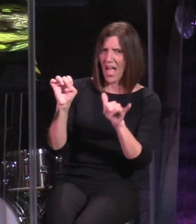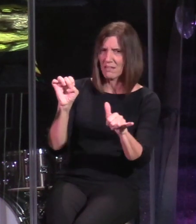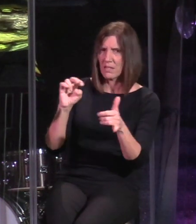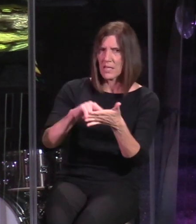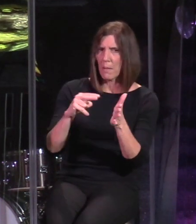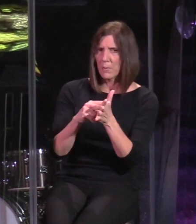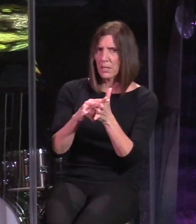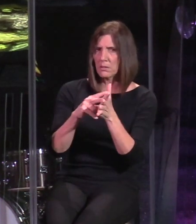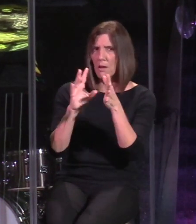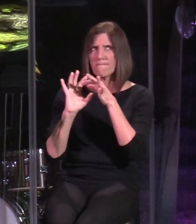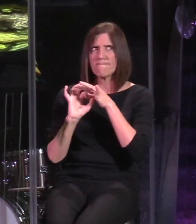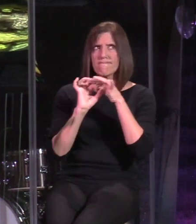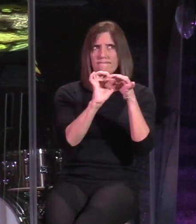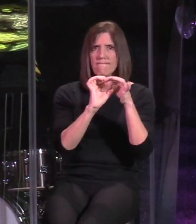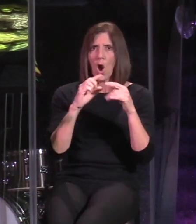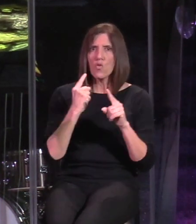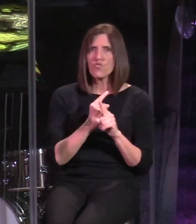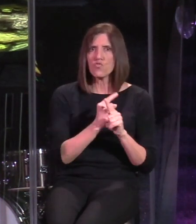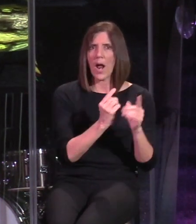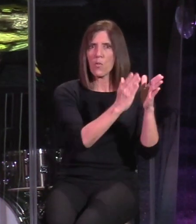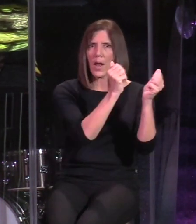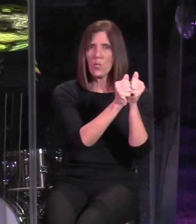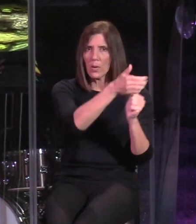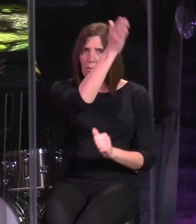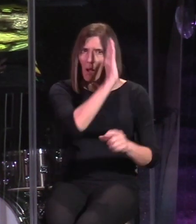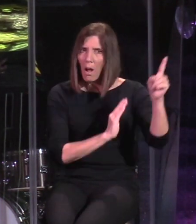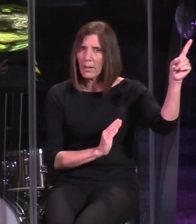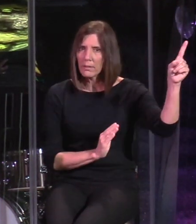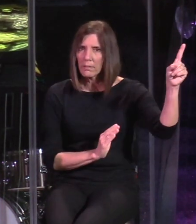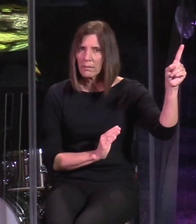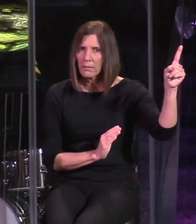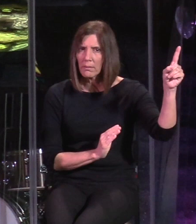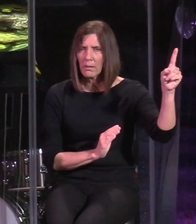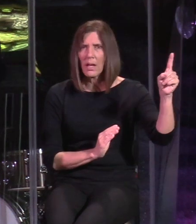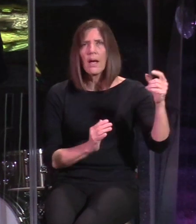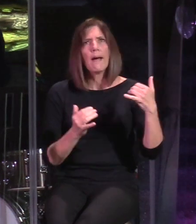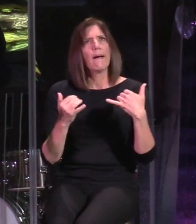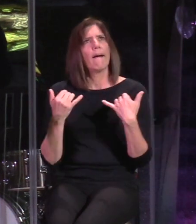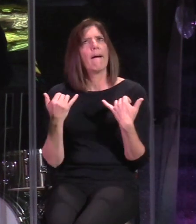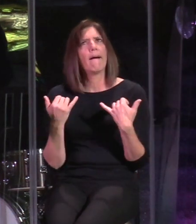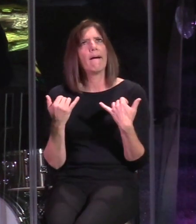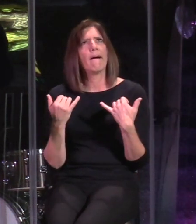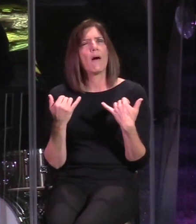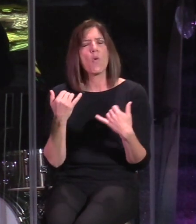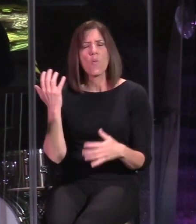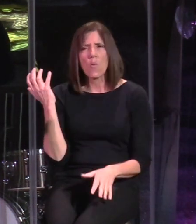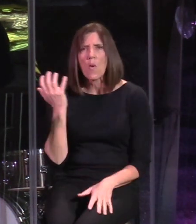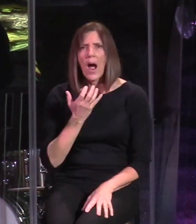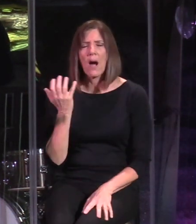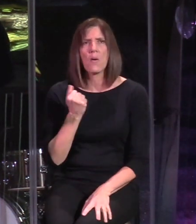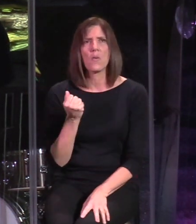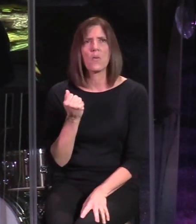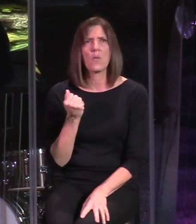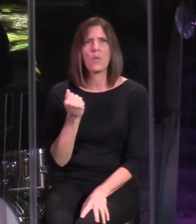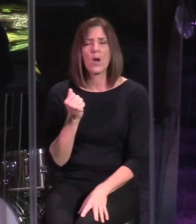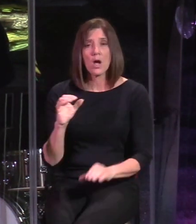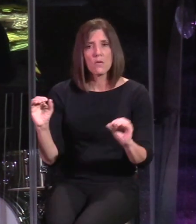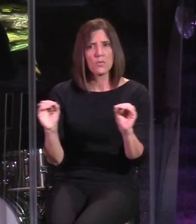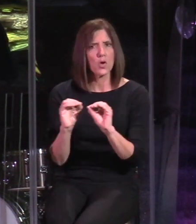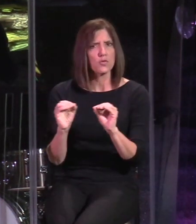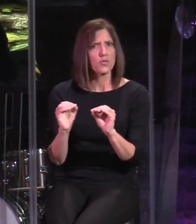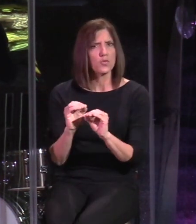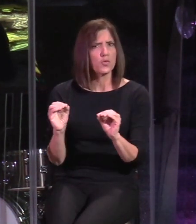God. And you see, unlike how many of us think today, there could be no question that sin and rebellion